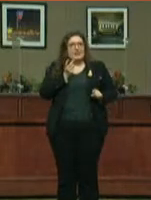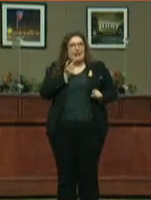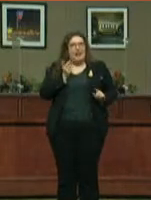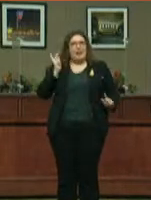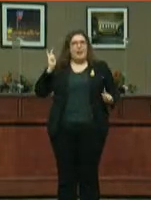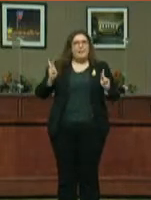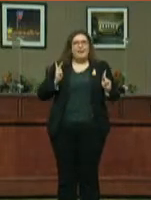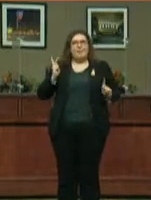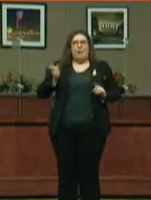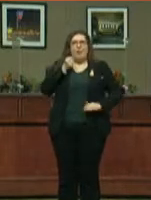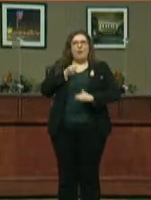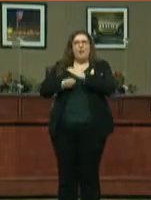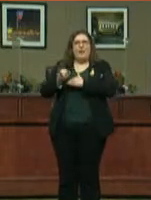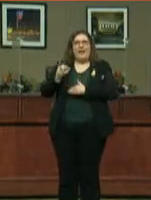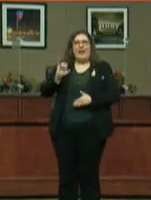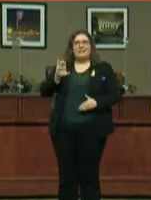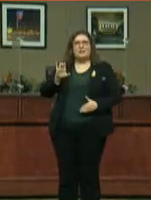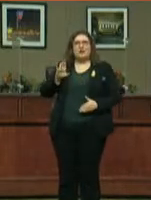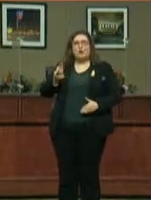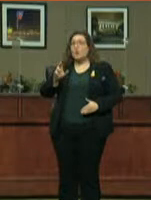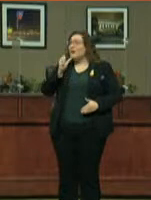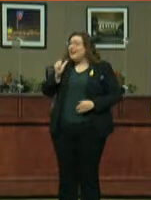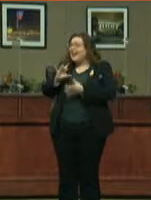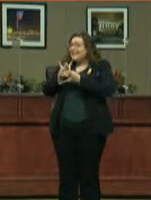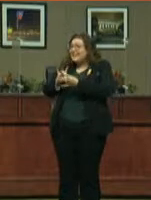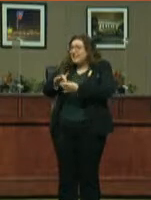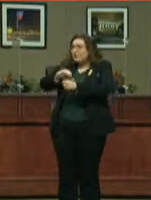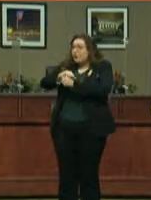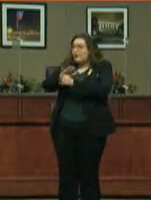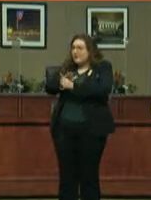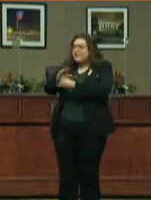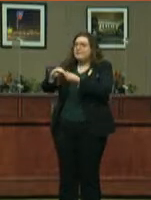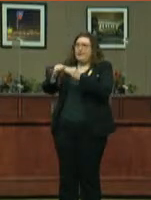non-COVID ICU.